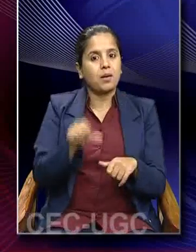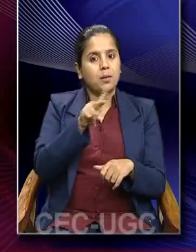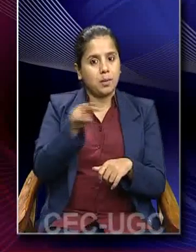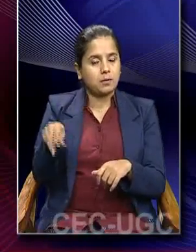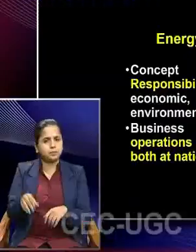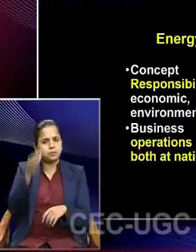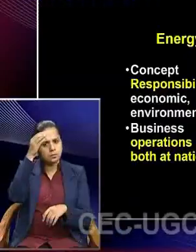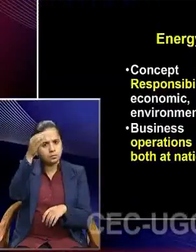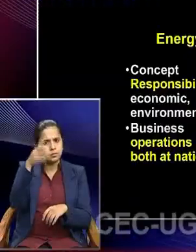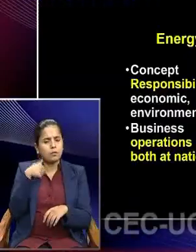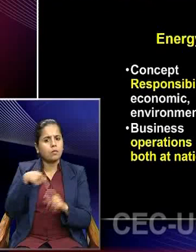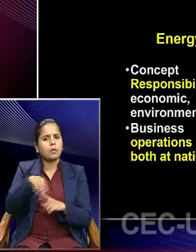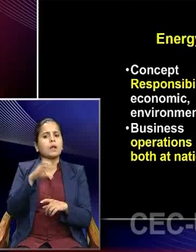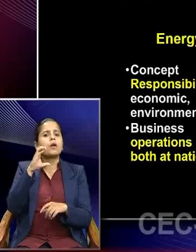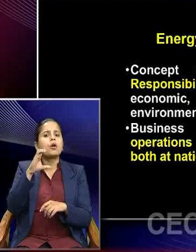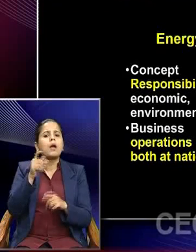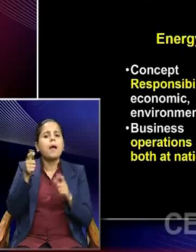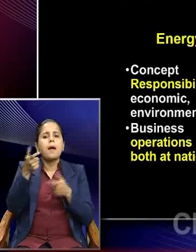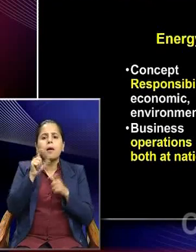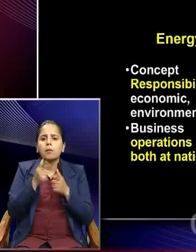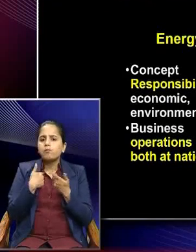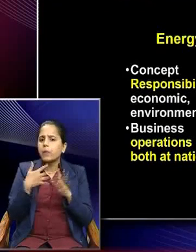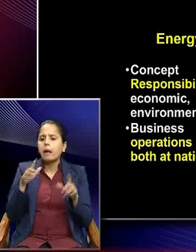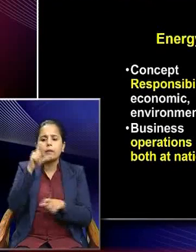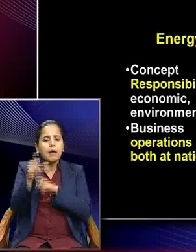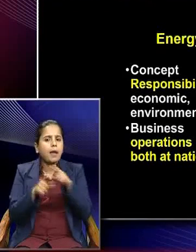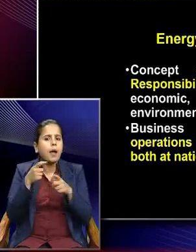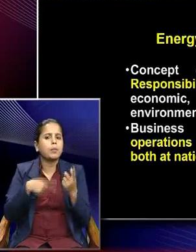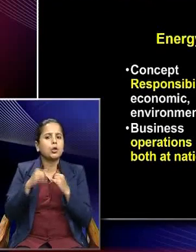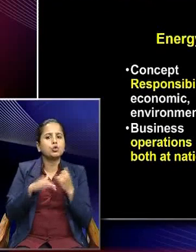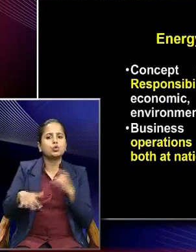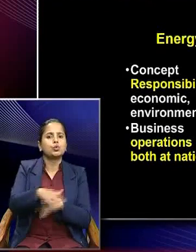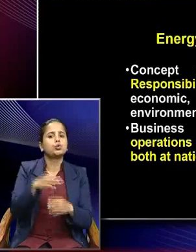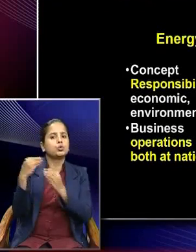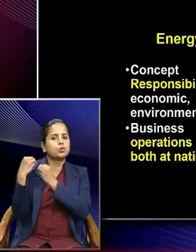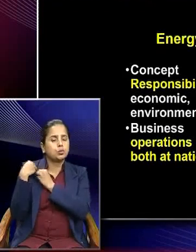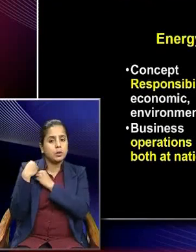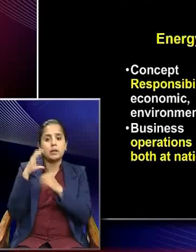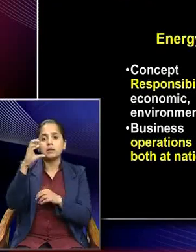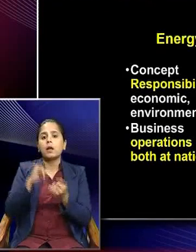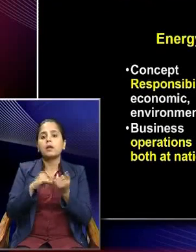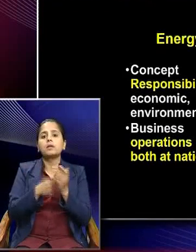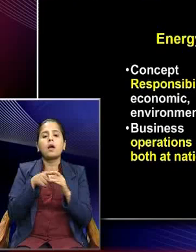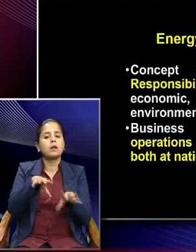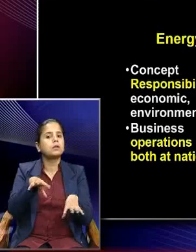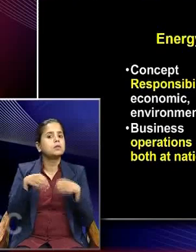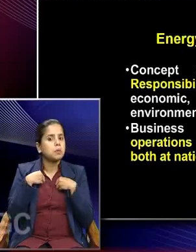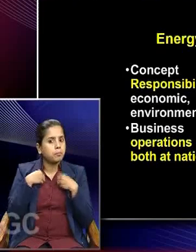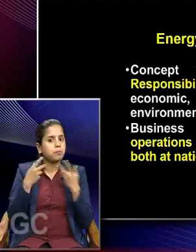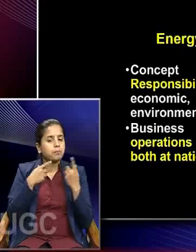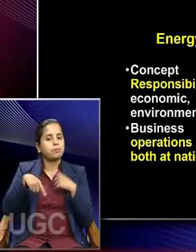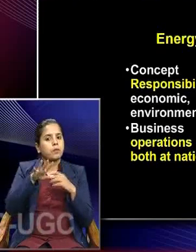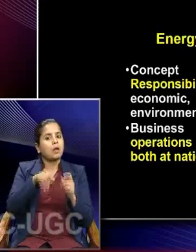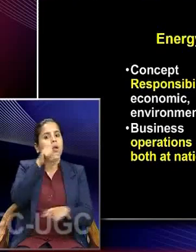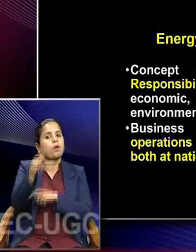of corporate social responsibility, CSR. CSR is the term which has been adopted and which